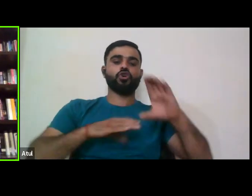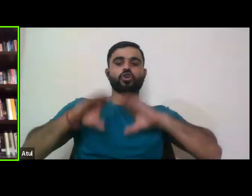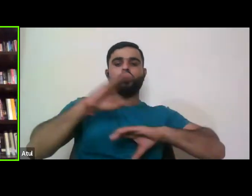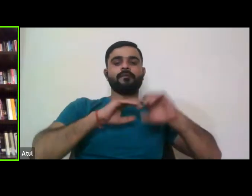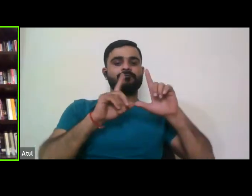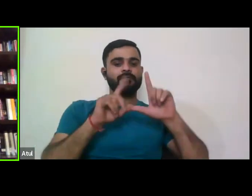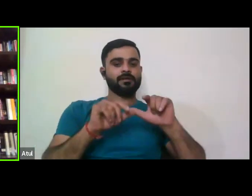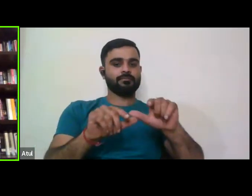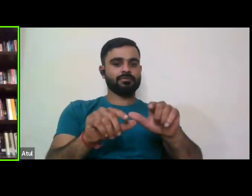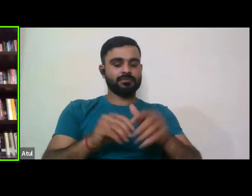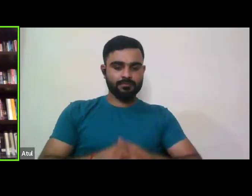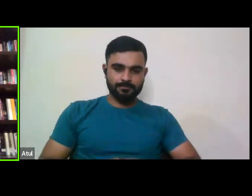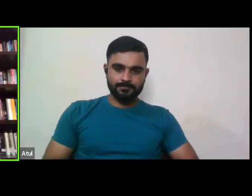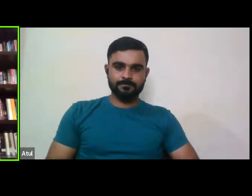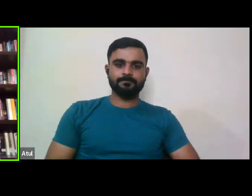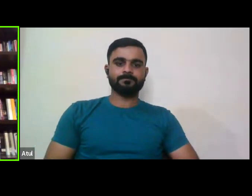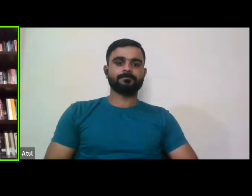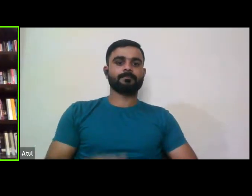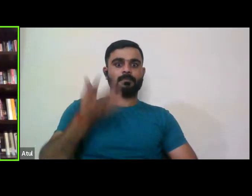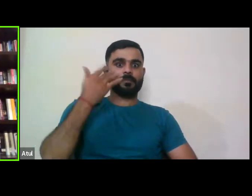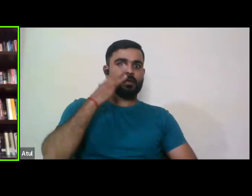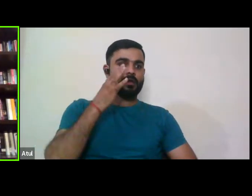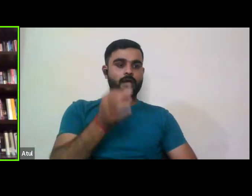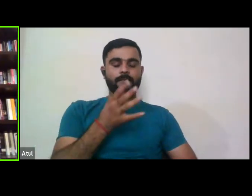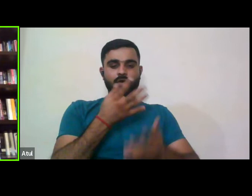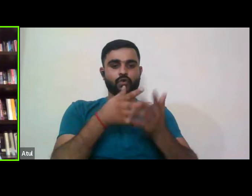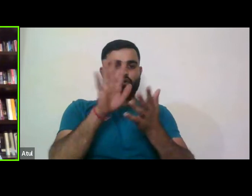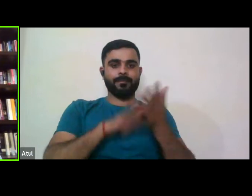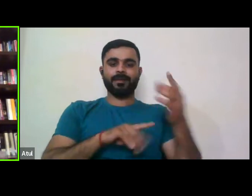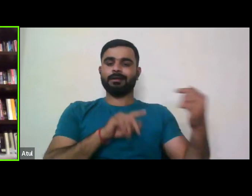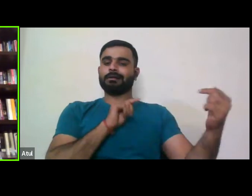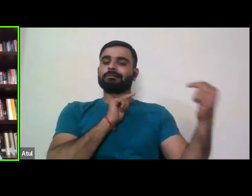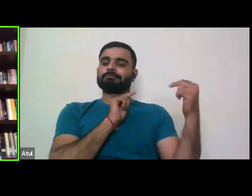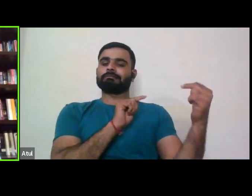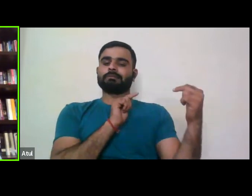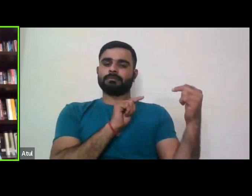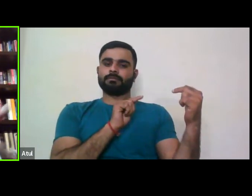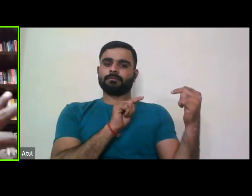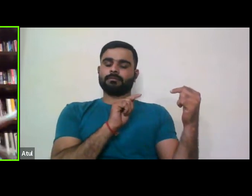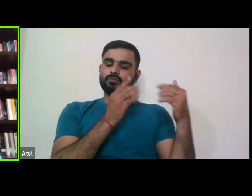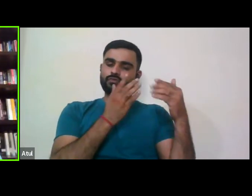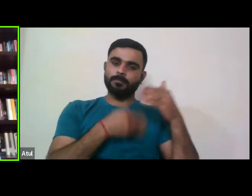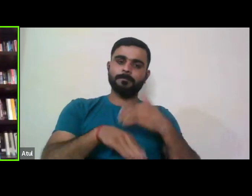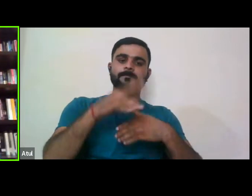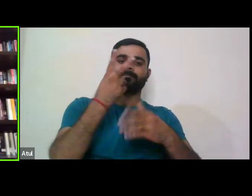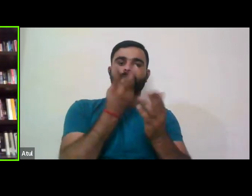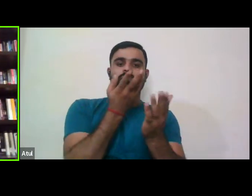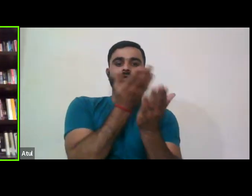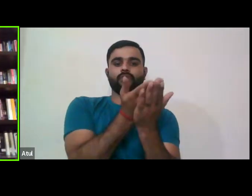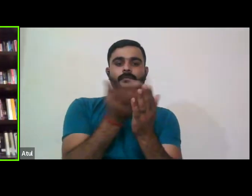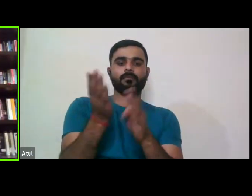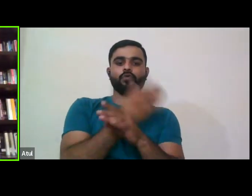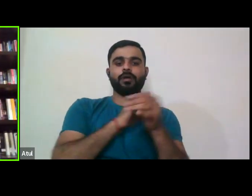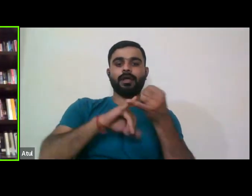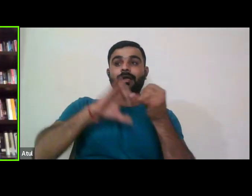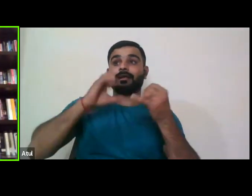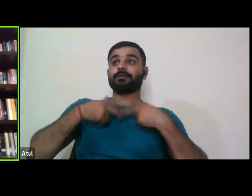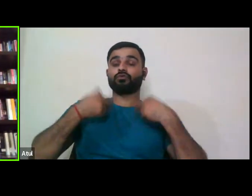it. That was a master of the roster controversy, and subsequently 2 cases go up before the Supreme